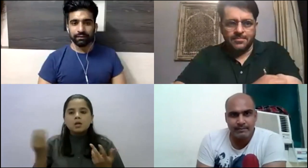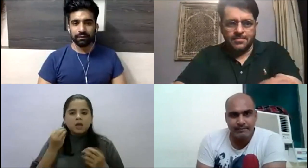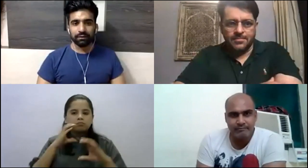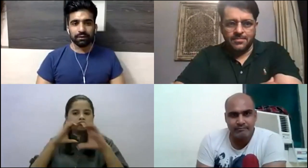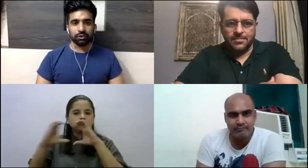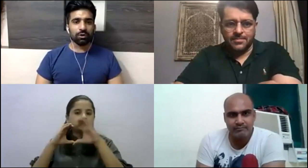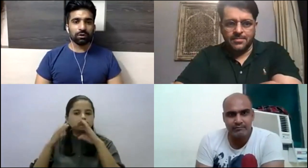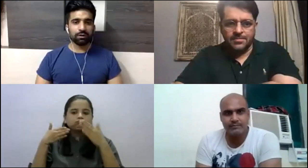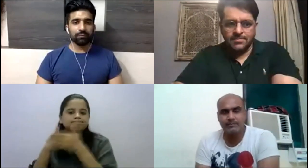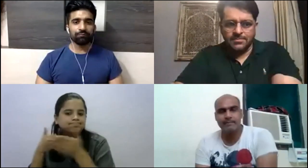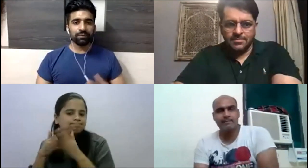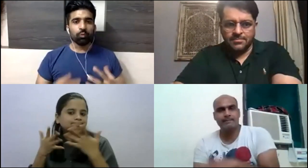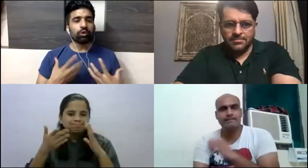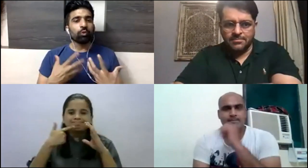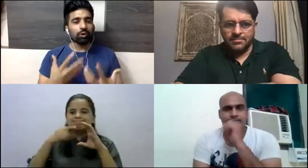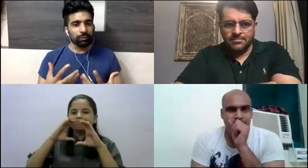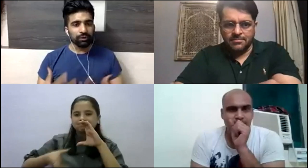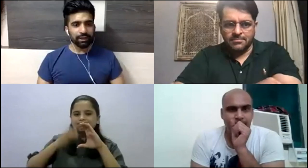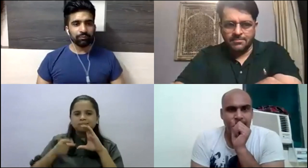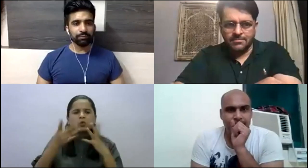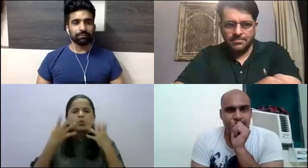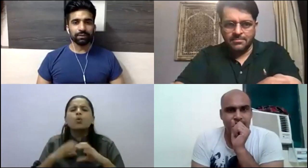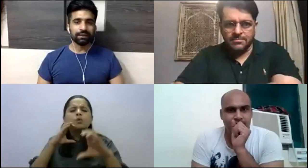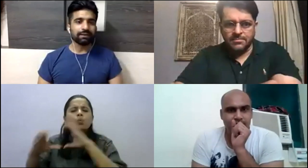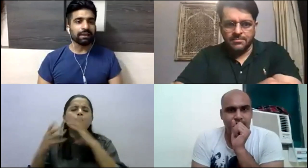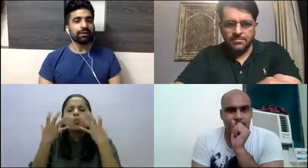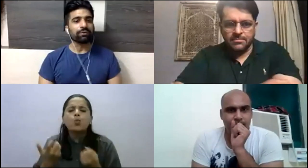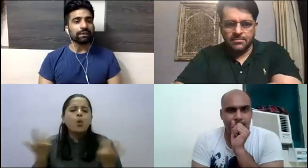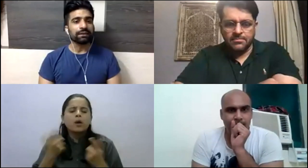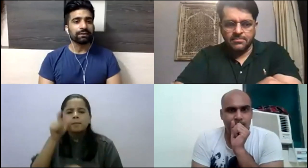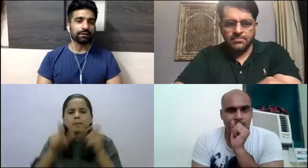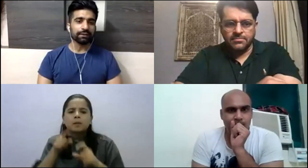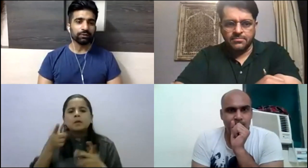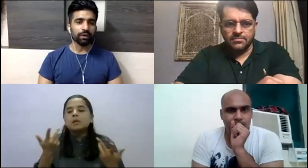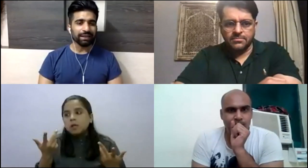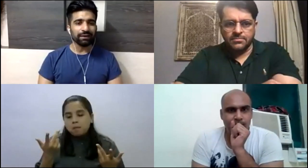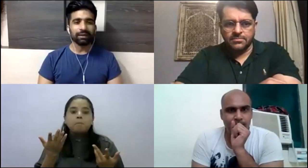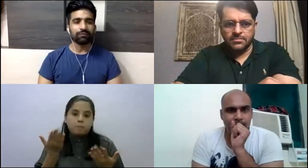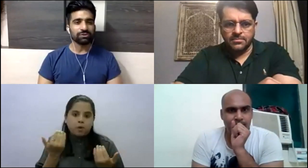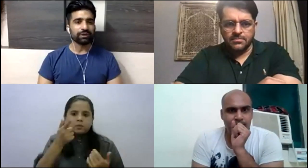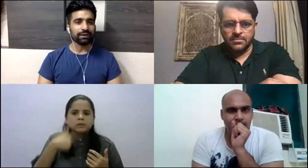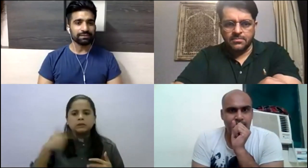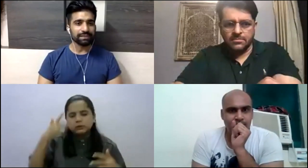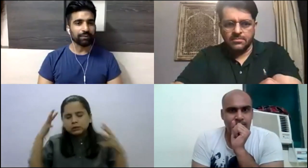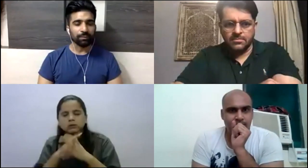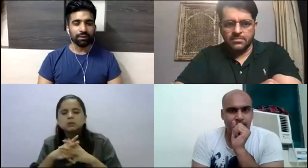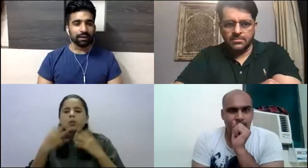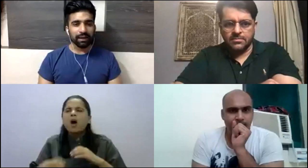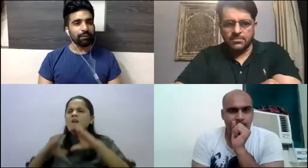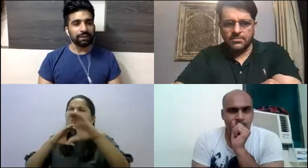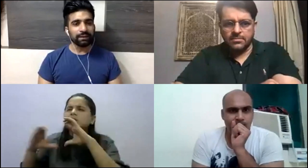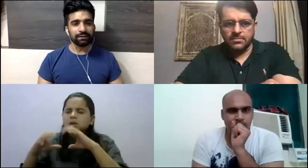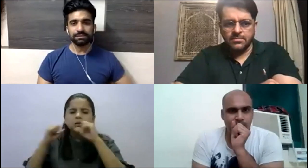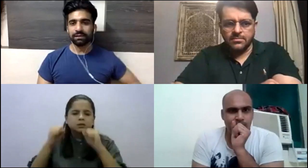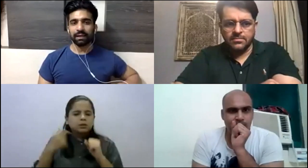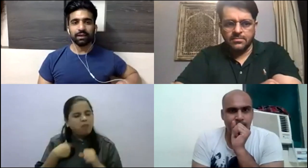communicate your what you want to communicate with people, it can get really, really, irritating and frustrating at the same time. And I